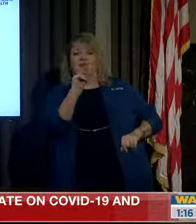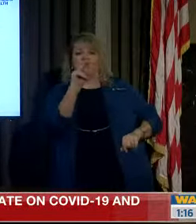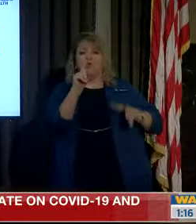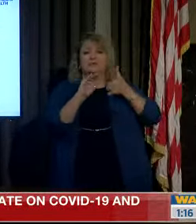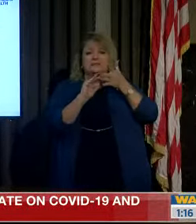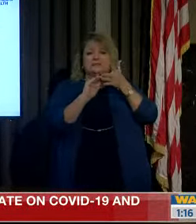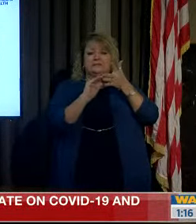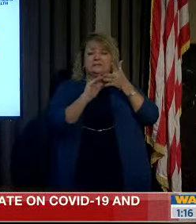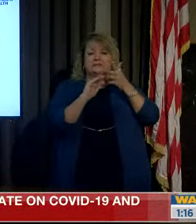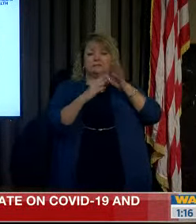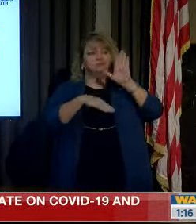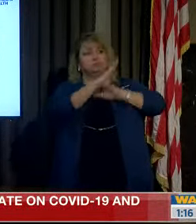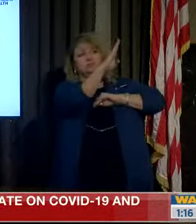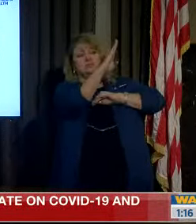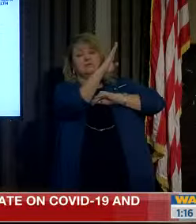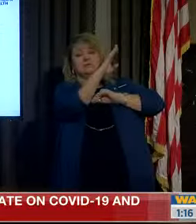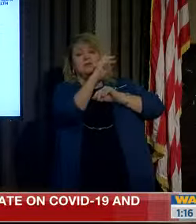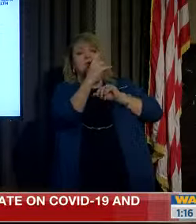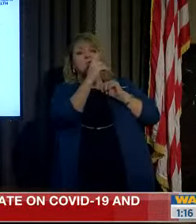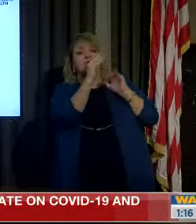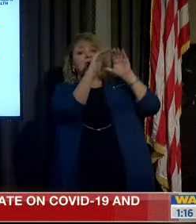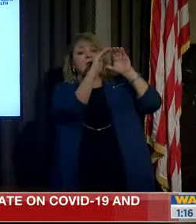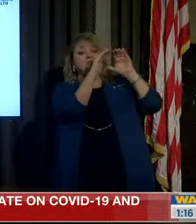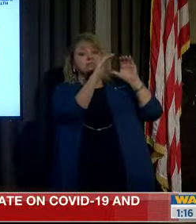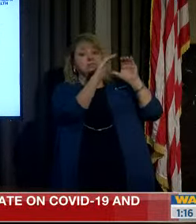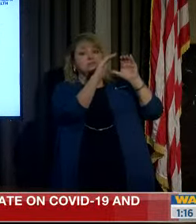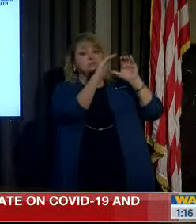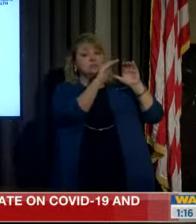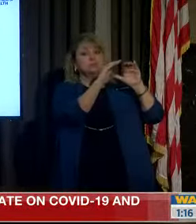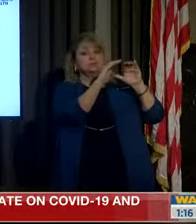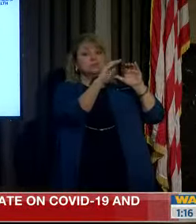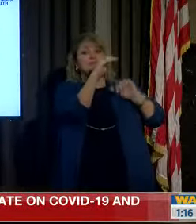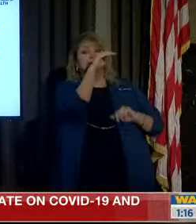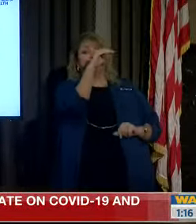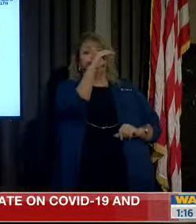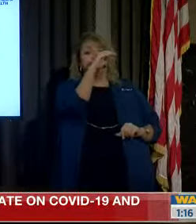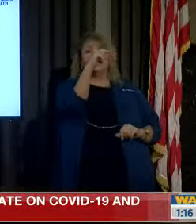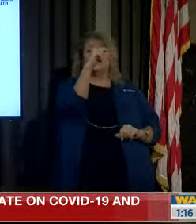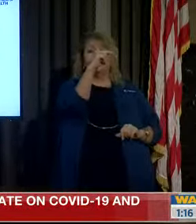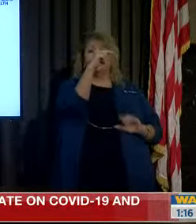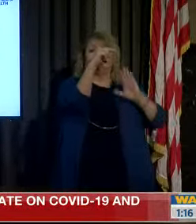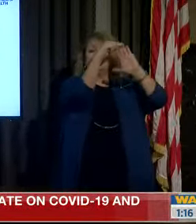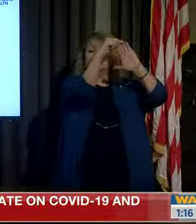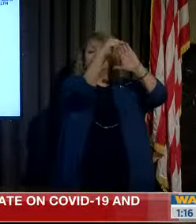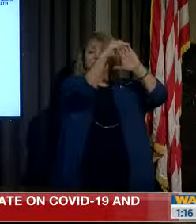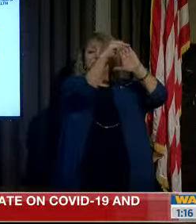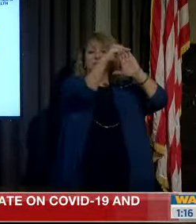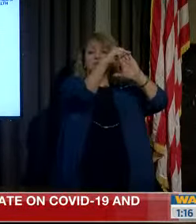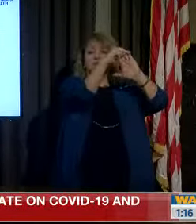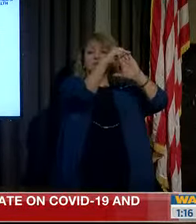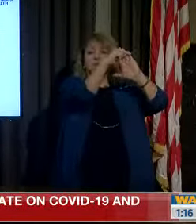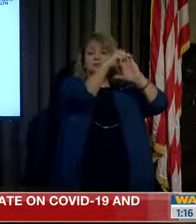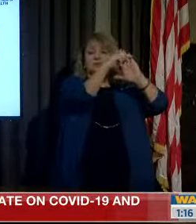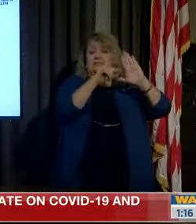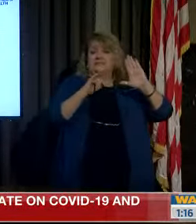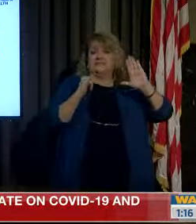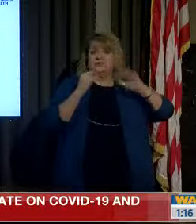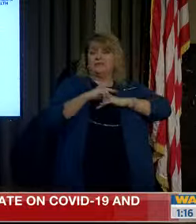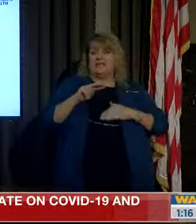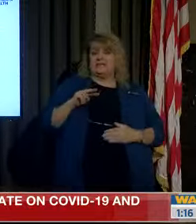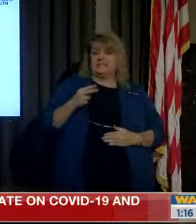August, and we have come down consistently. And as the governor said, we're very happy now. Now is the second day that we've